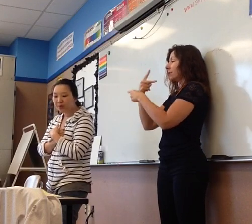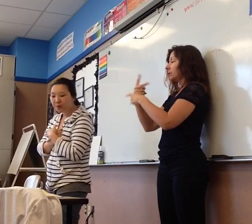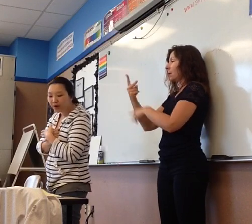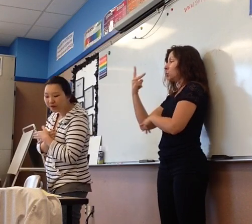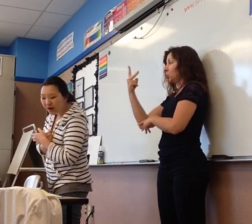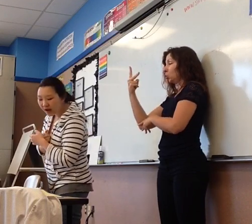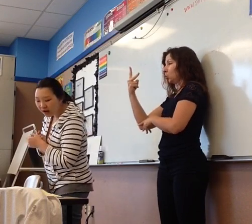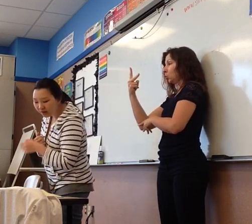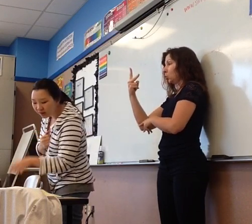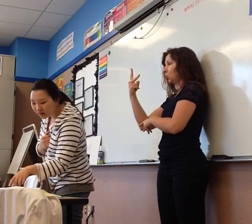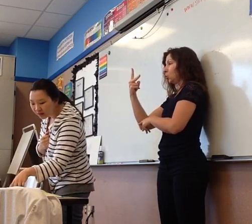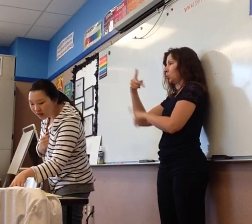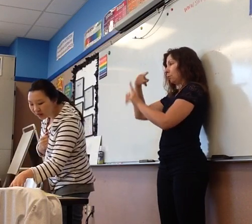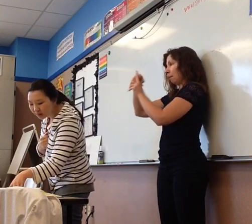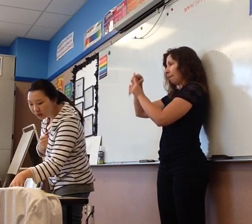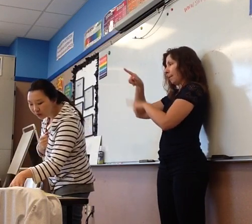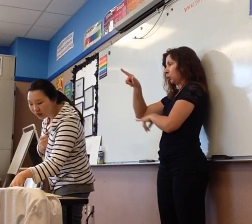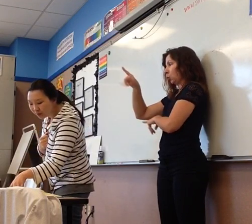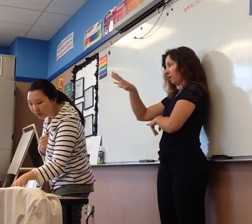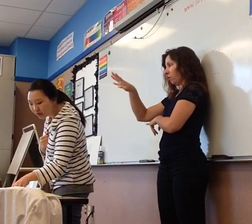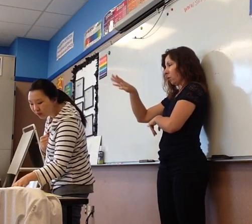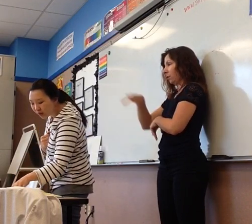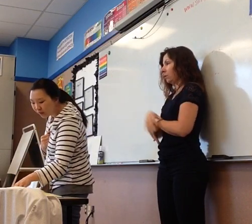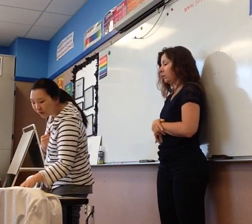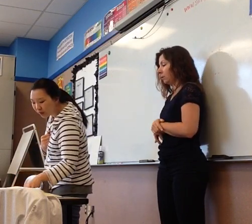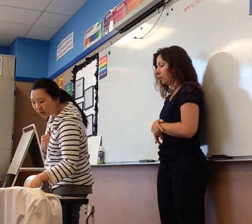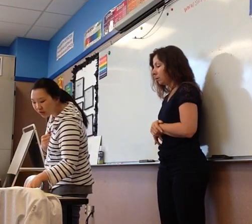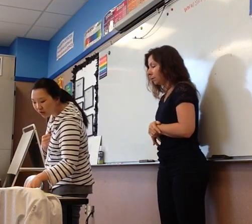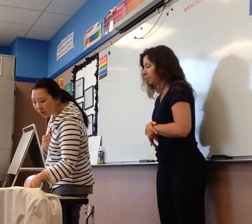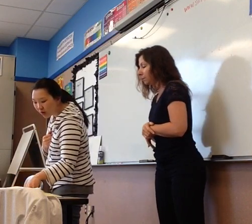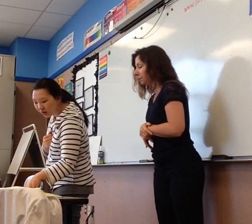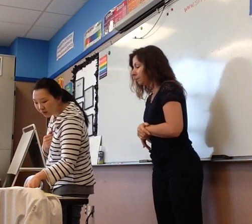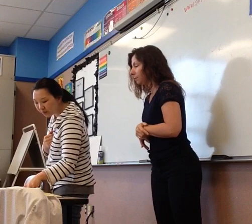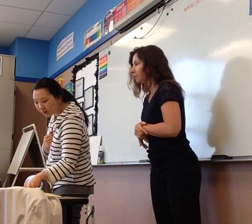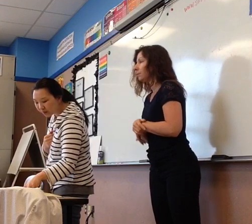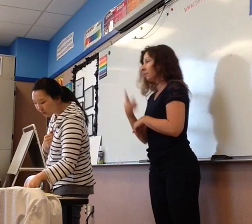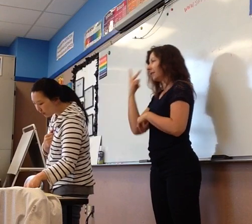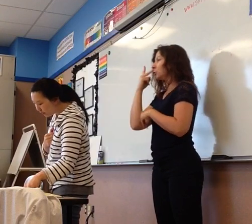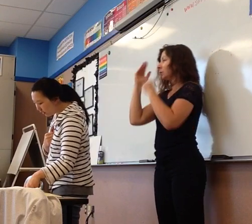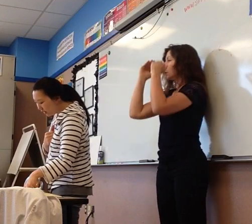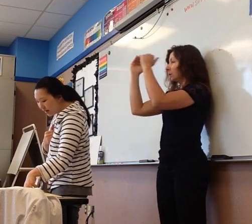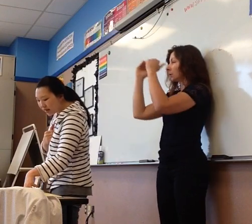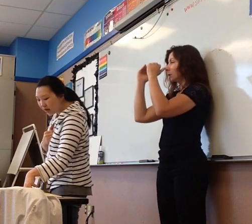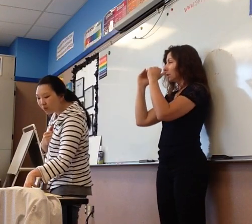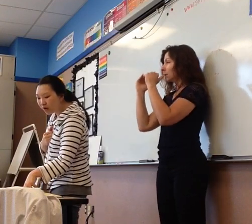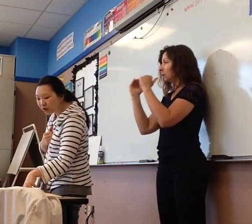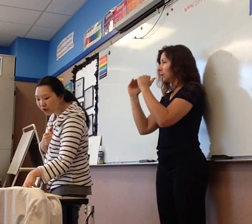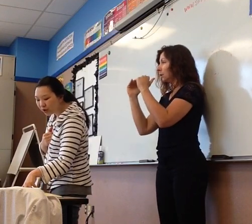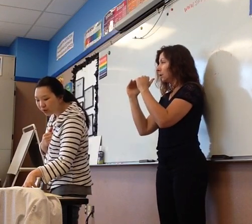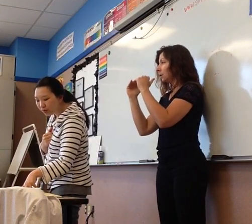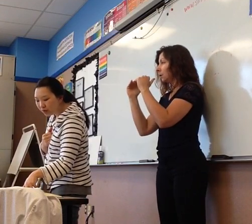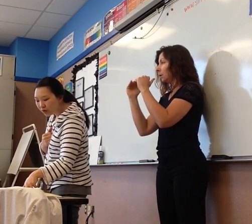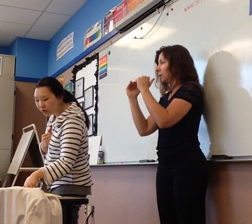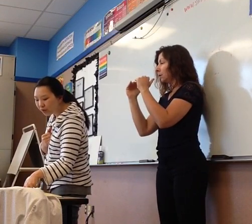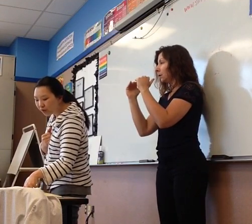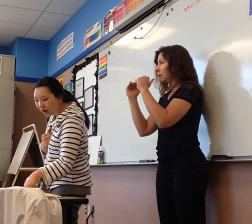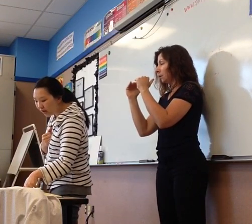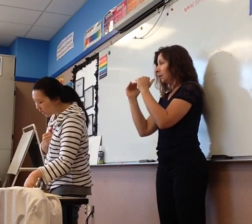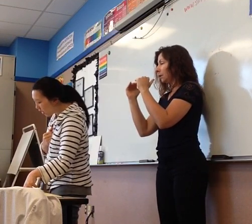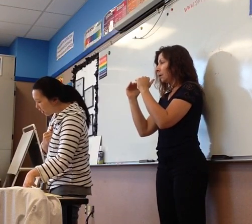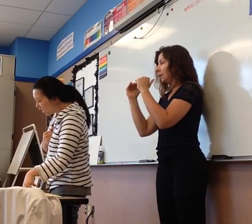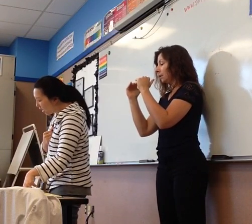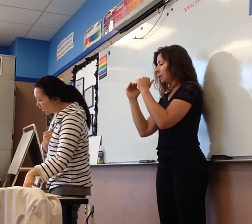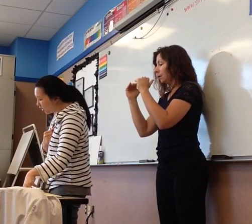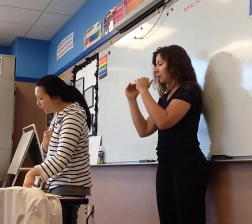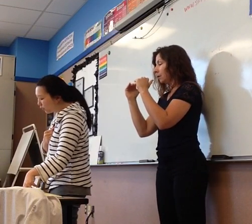it's 3.5 times 3 plus 24, and so on. They want you to